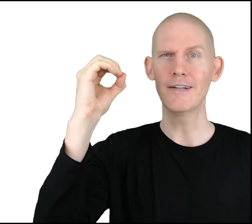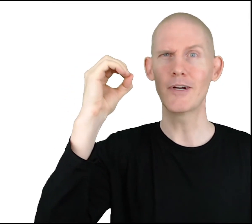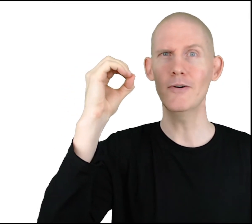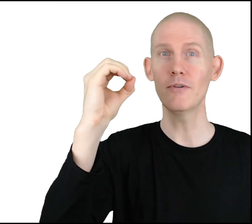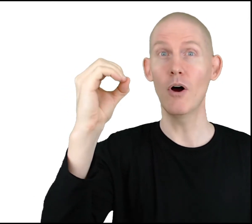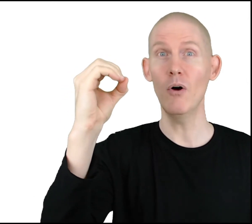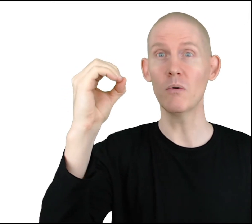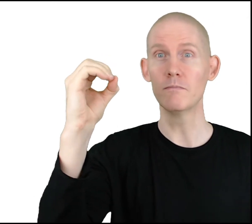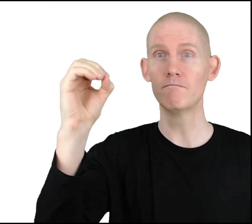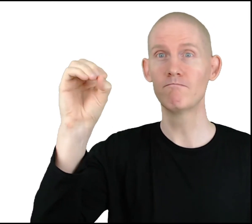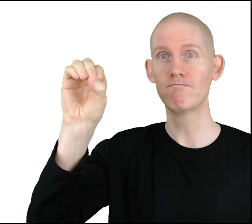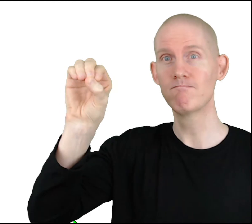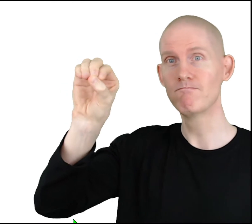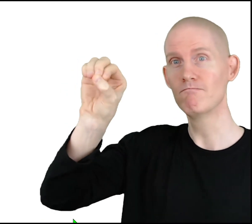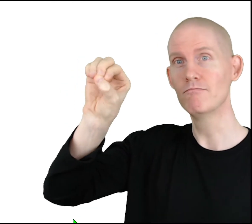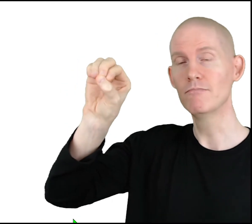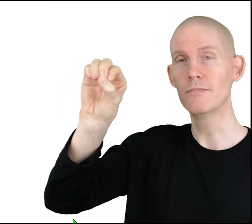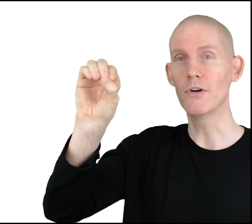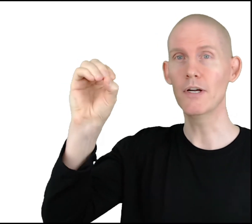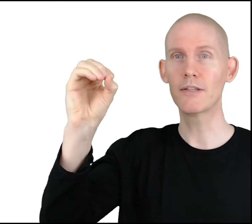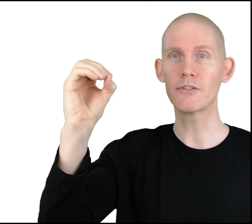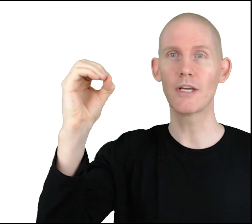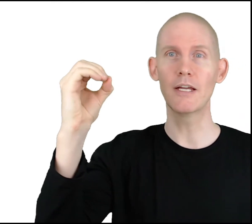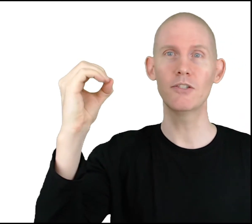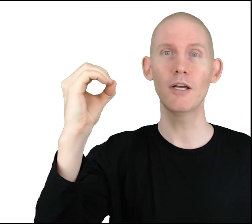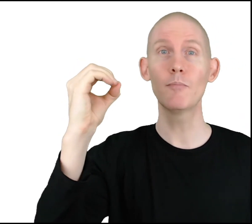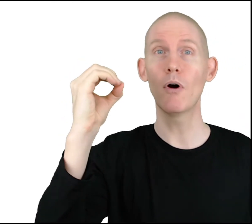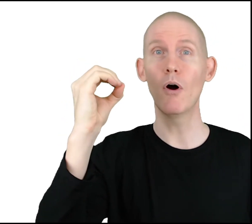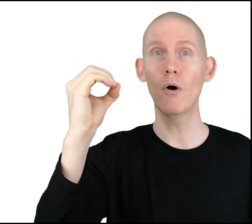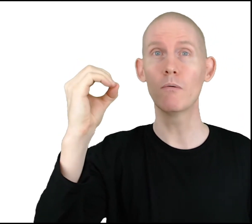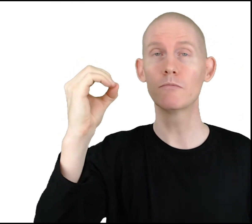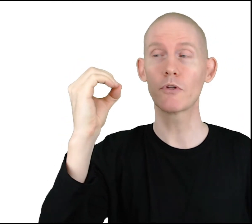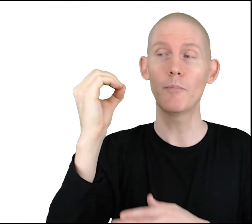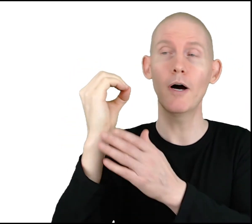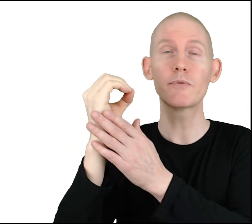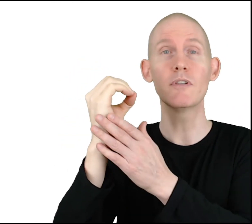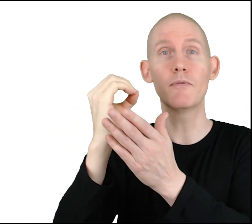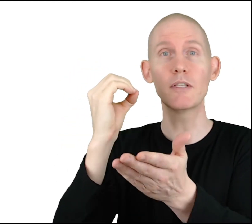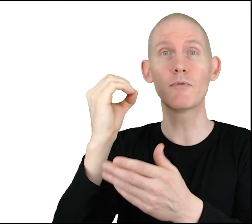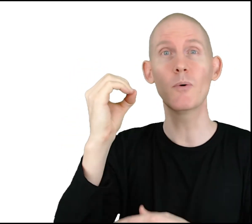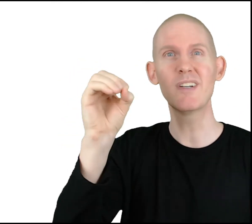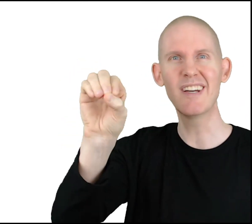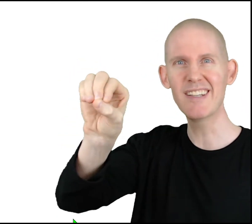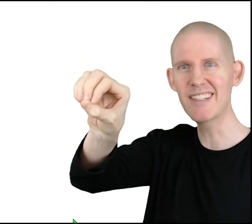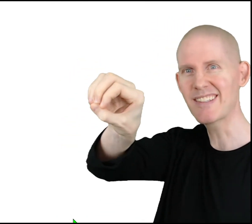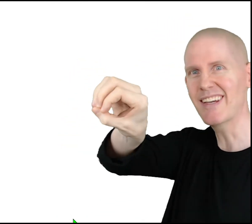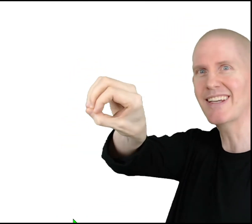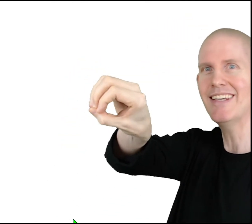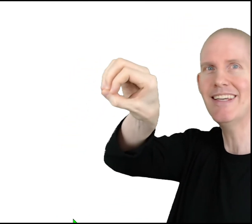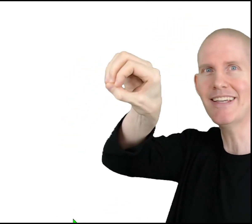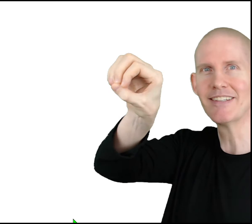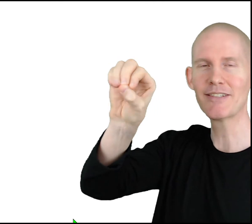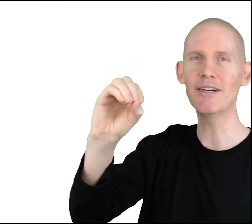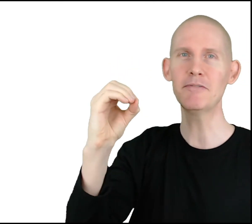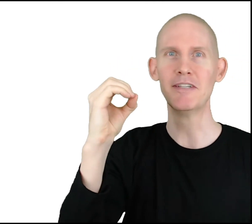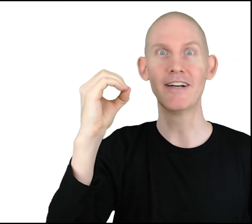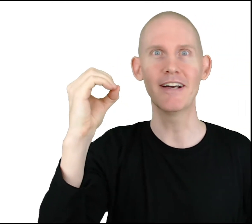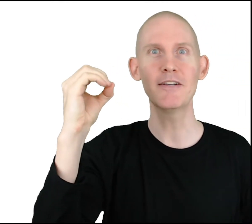go, O. All right, there's the hand shape, O. So the palm's gonna face forward, none of this like stuff, right?